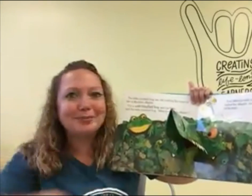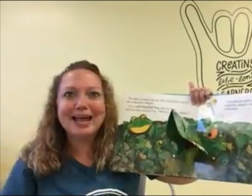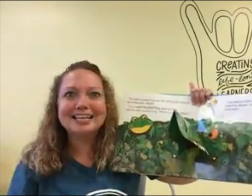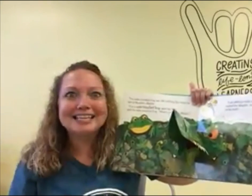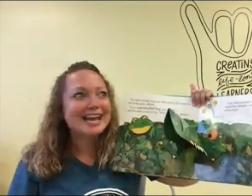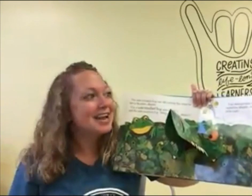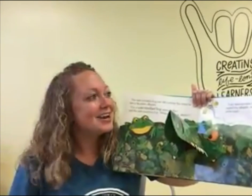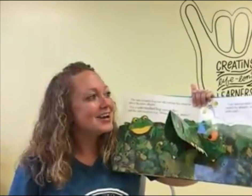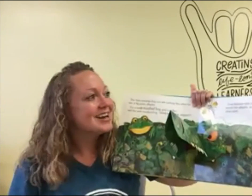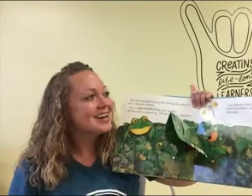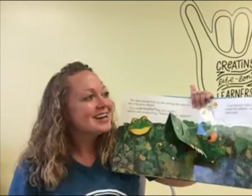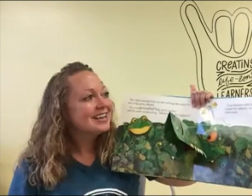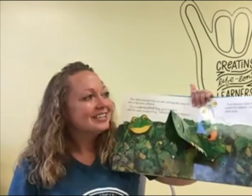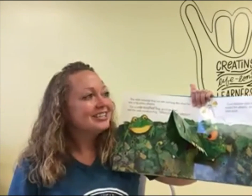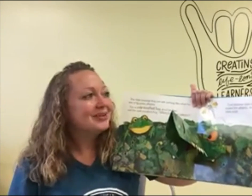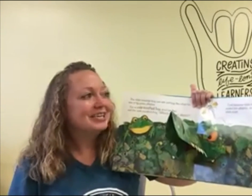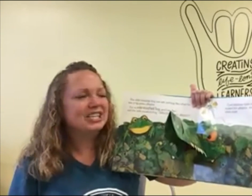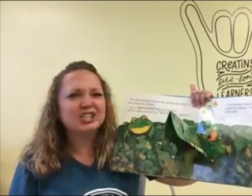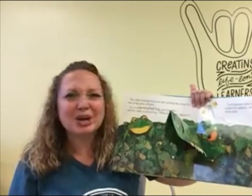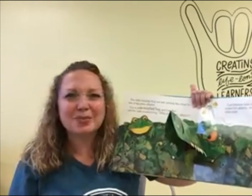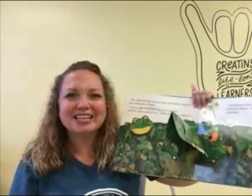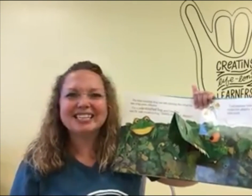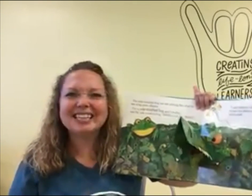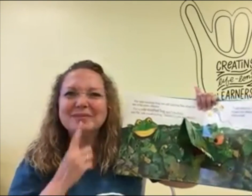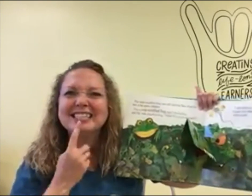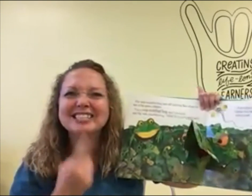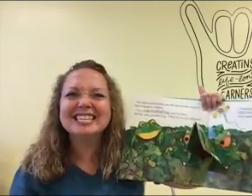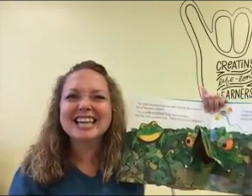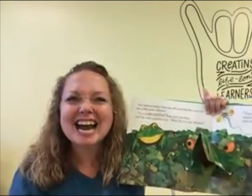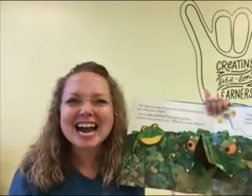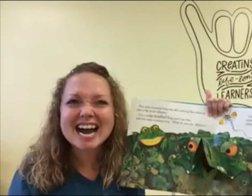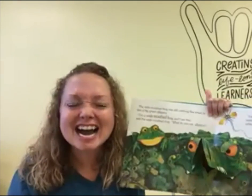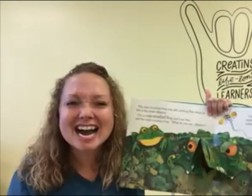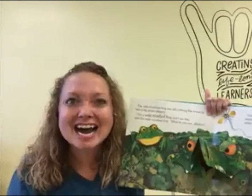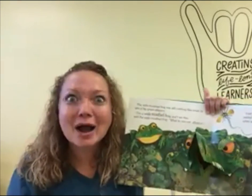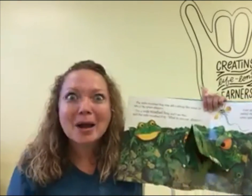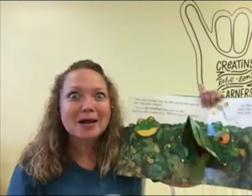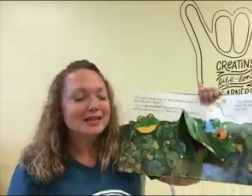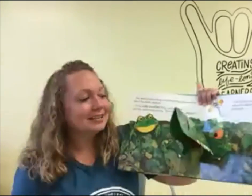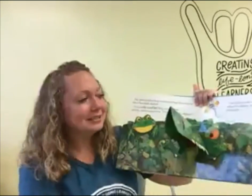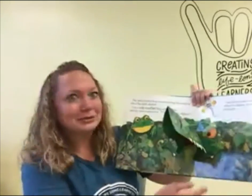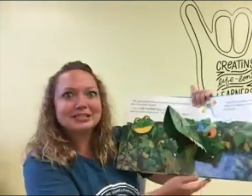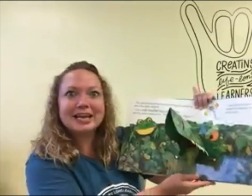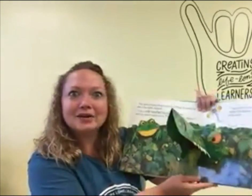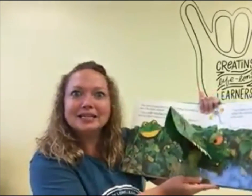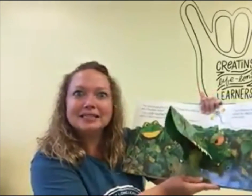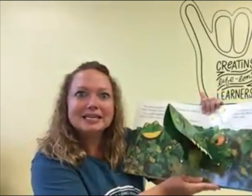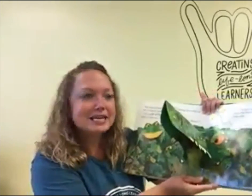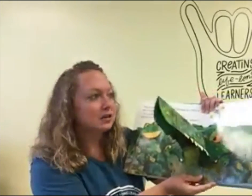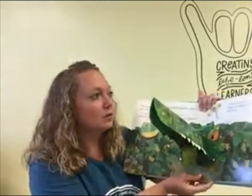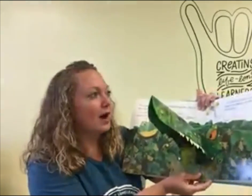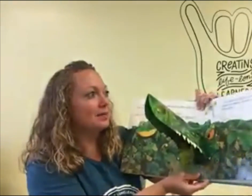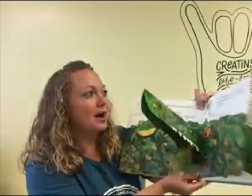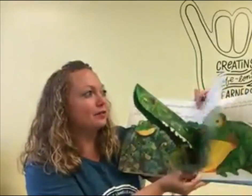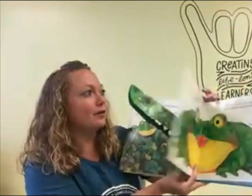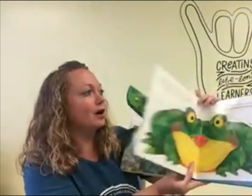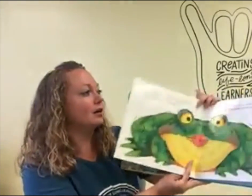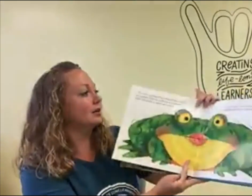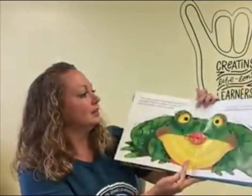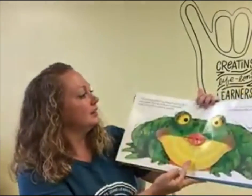gator, showing his sharp white teeth. Let me see your teeth. Ah, that's a little scary. He's gonna eat our wide mouth frog. The